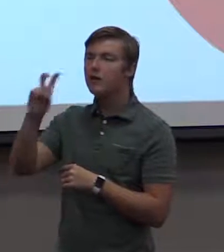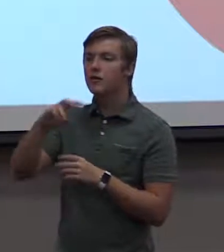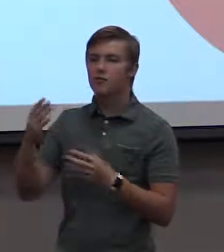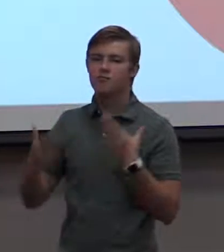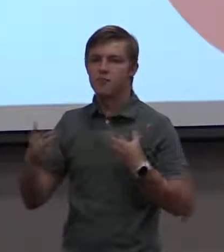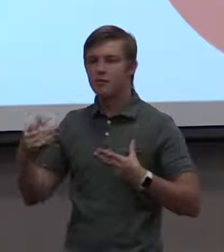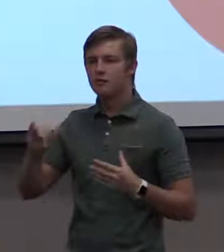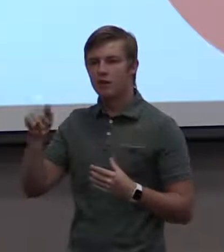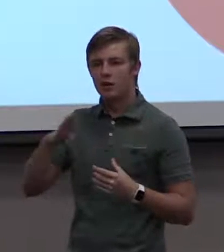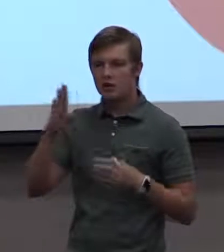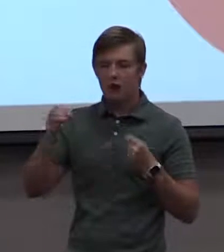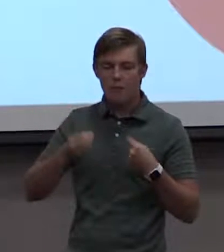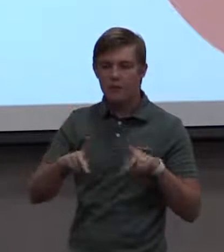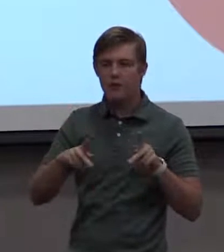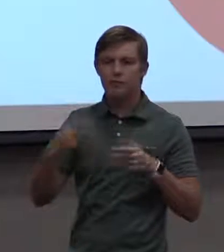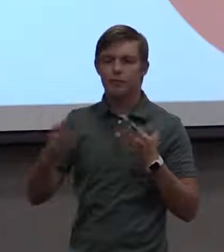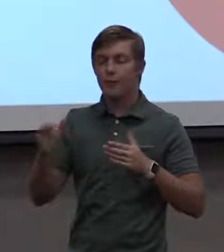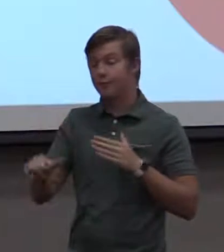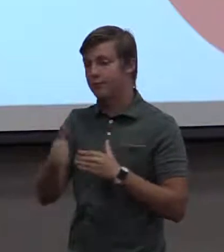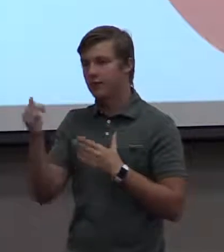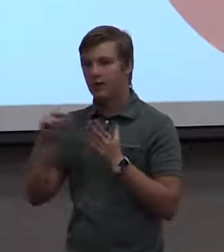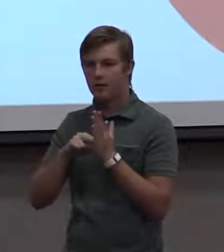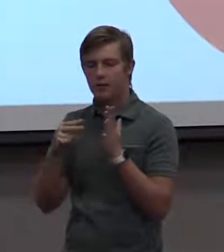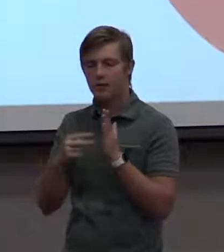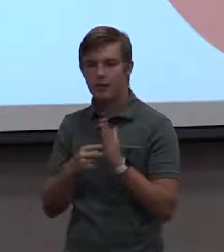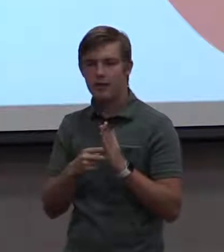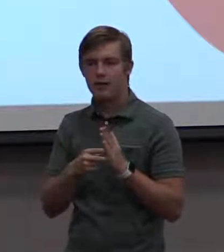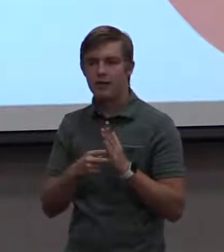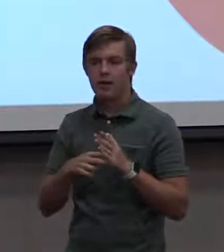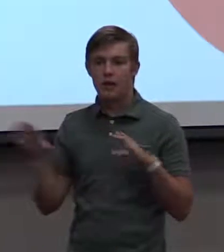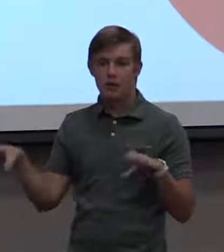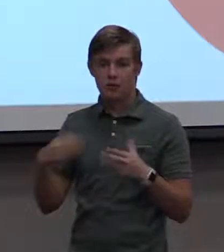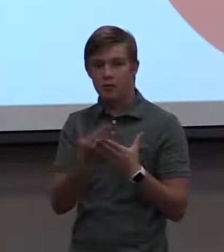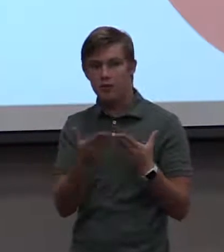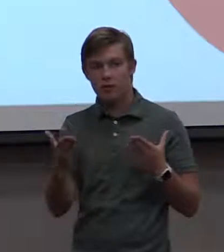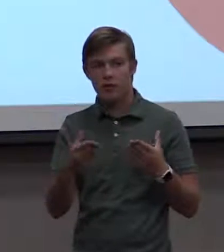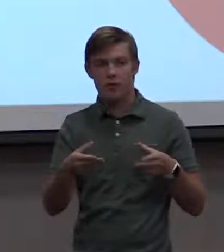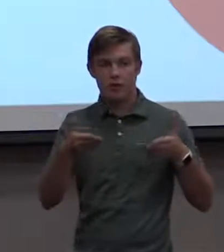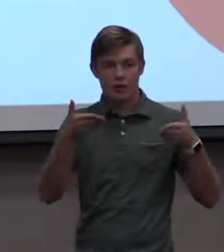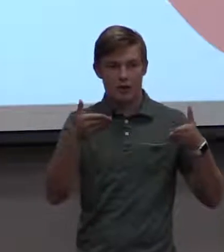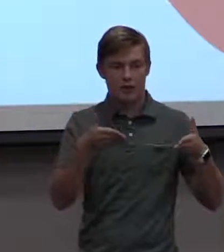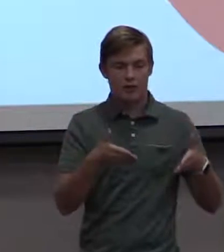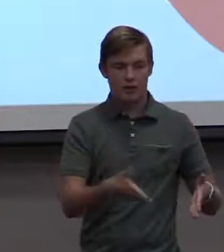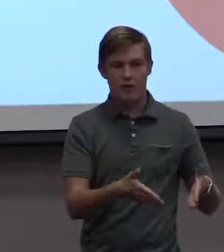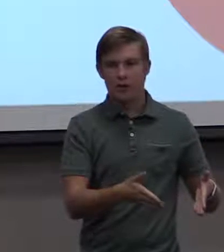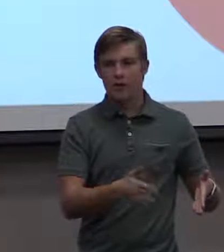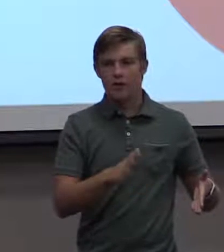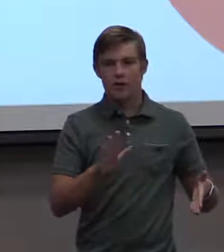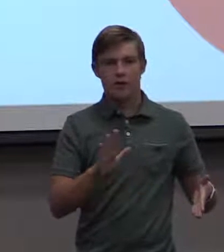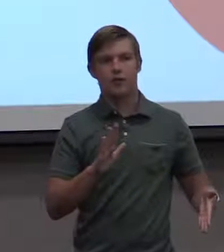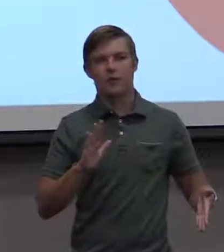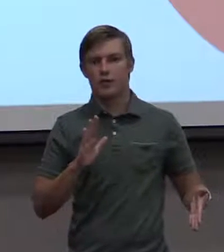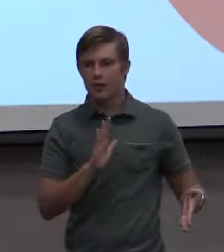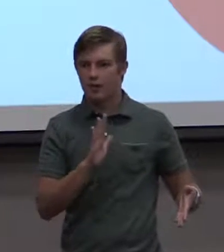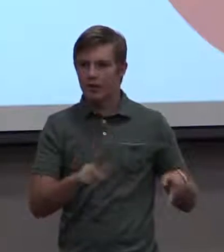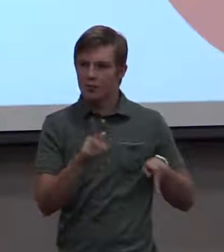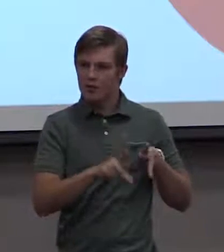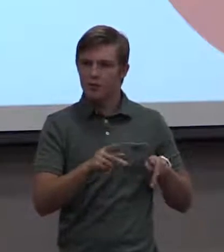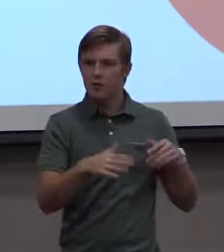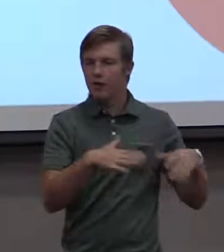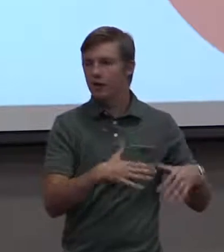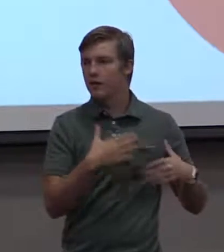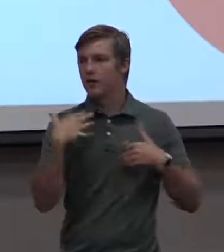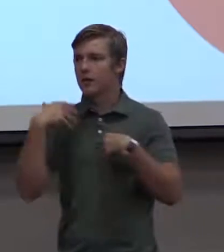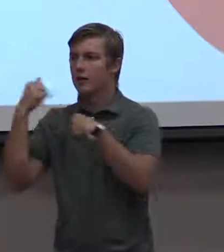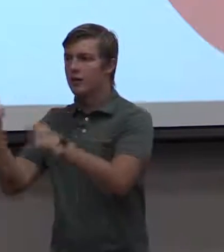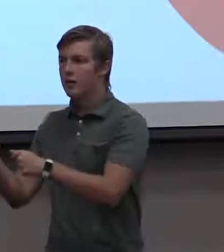or some other purpose. And in doing so, they're leaving behind their people. They're leaving behind their families, and they're going